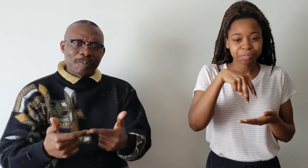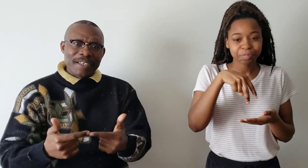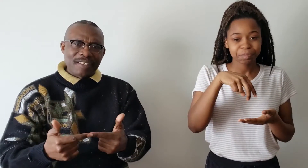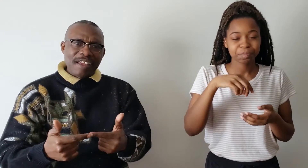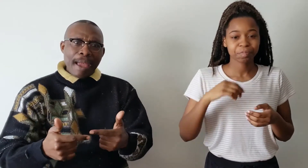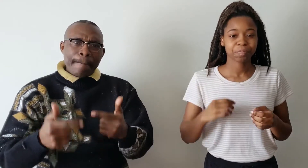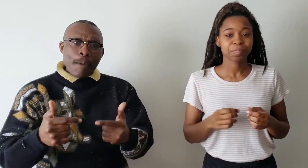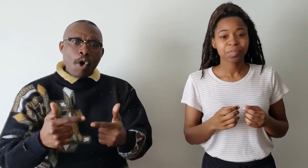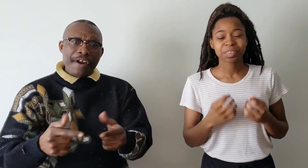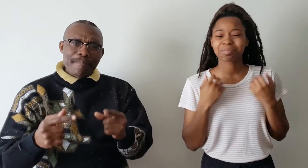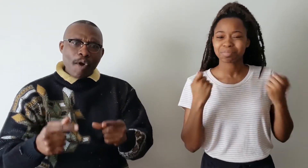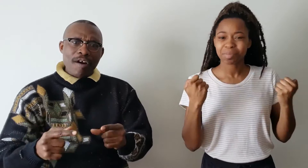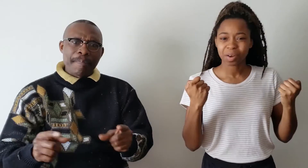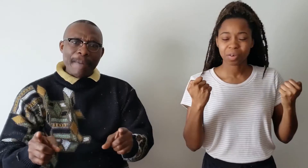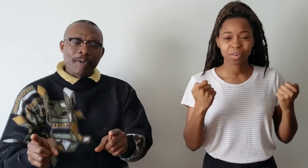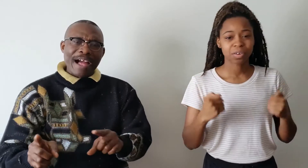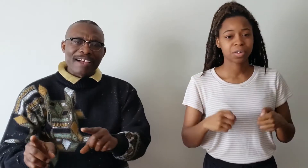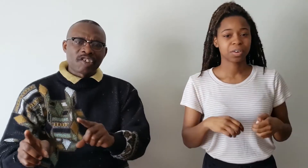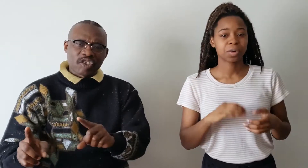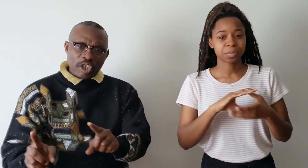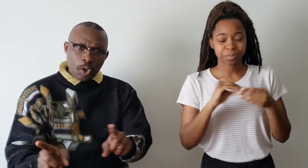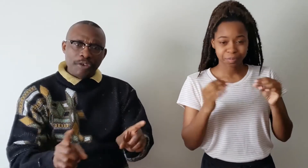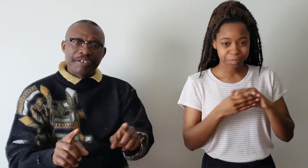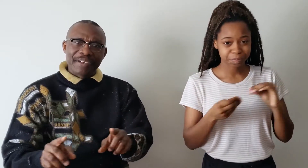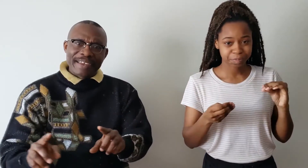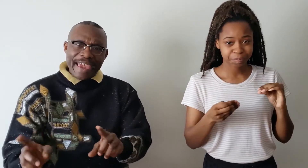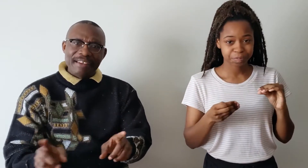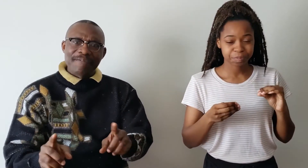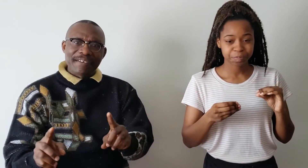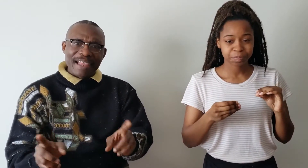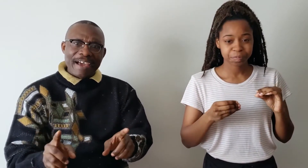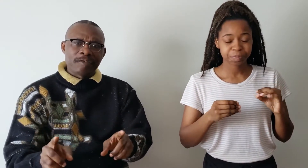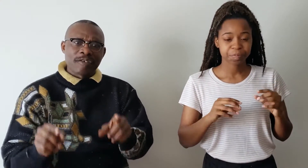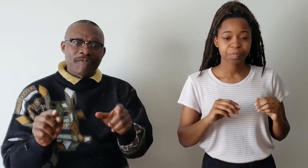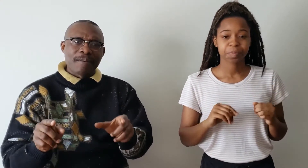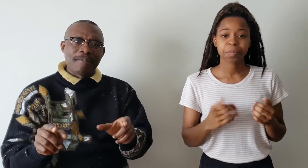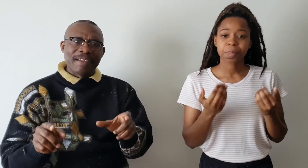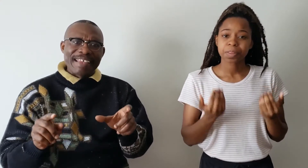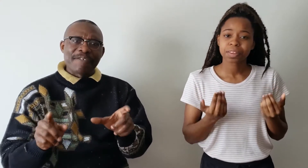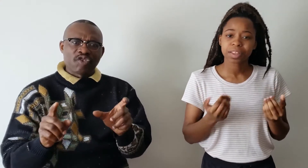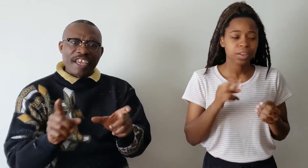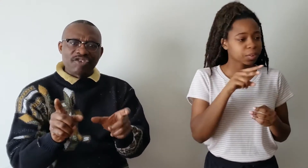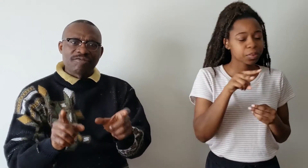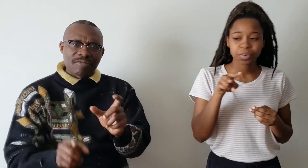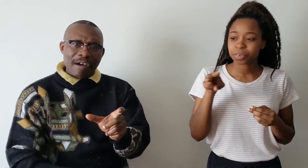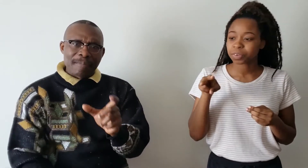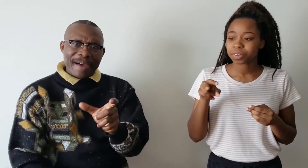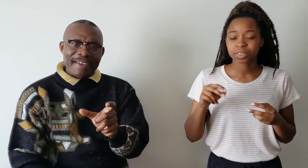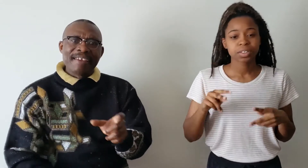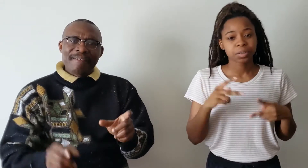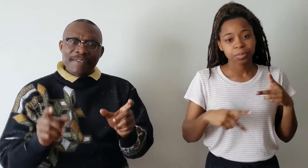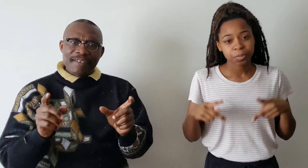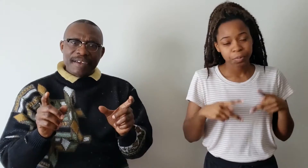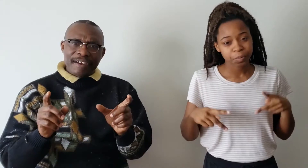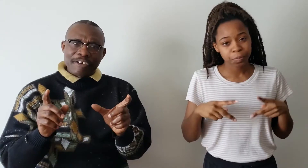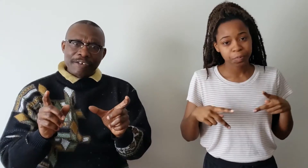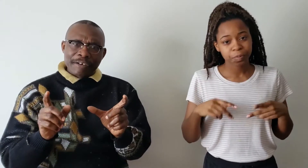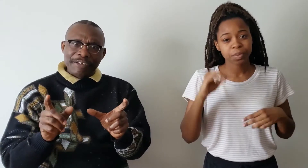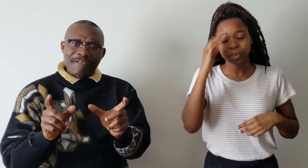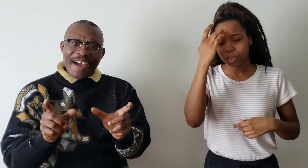speak, more and more people are slowly regaining their lives from the devastation wrought by the